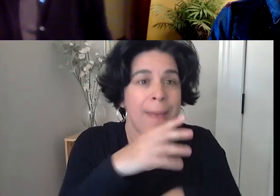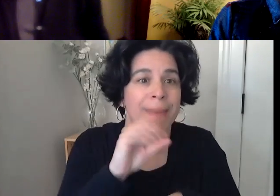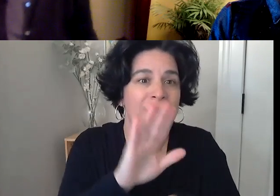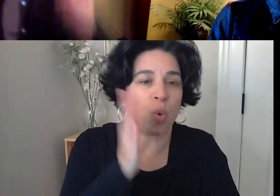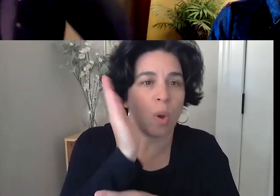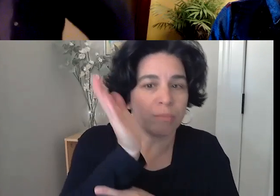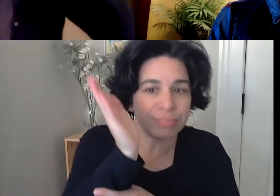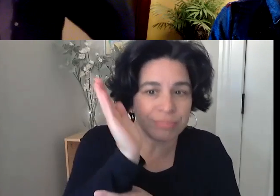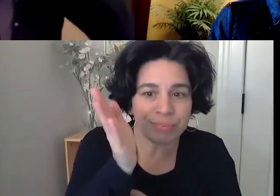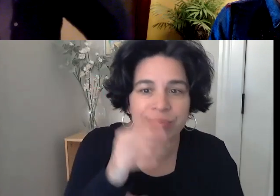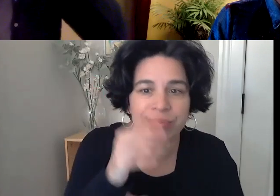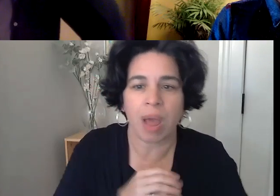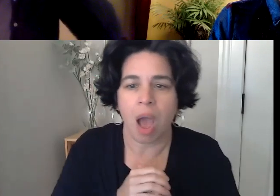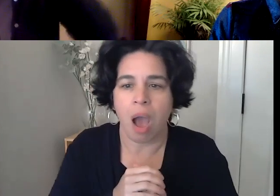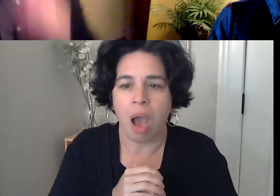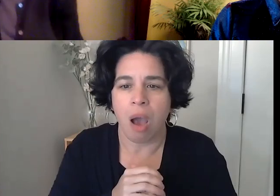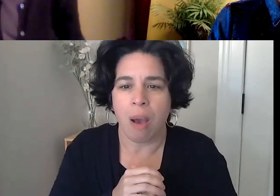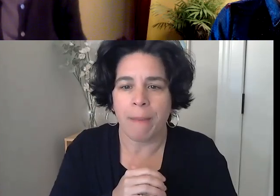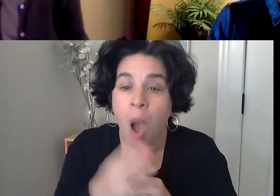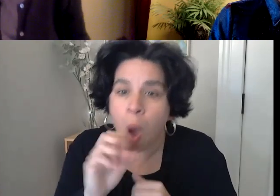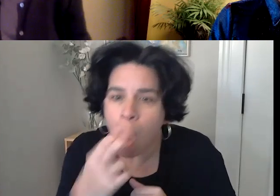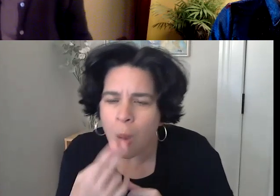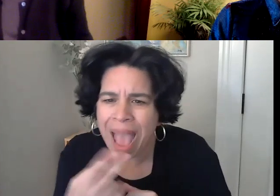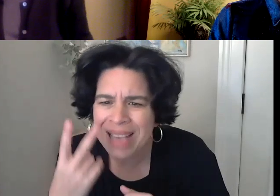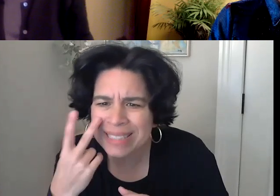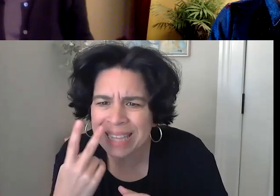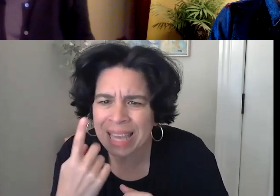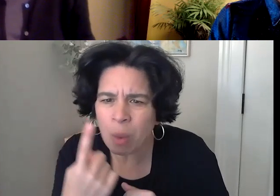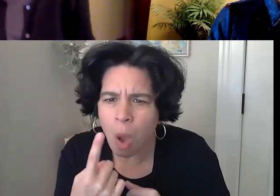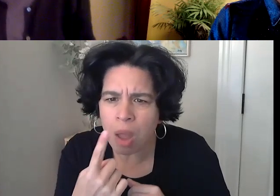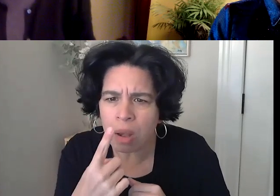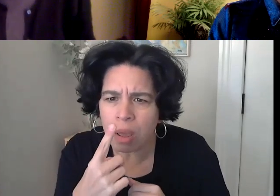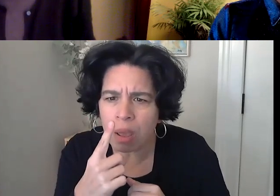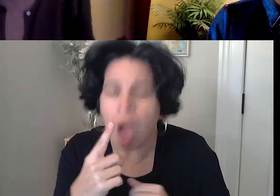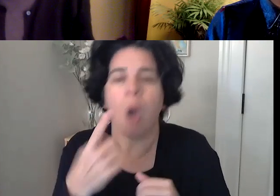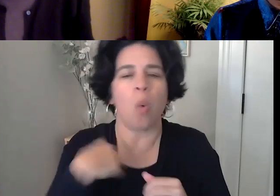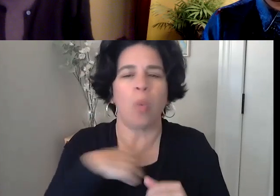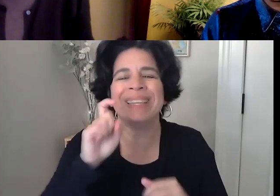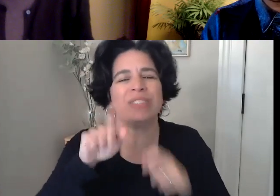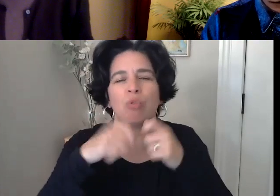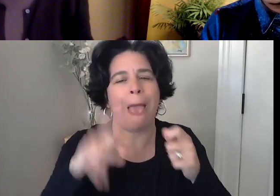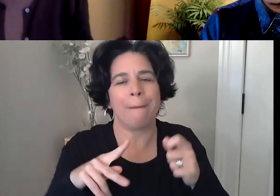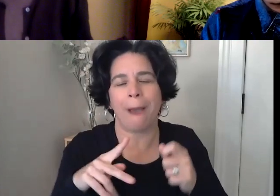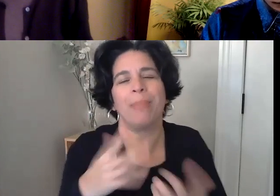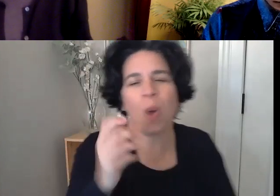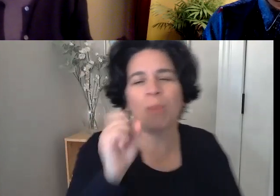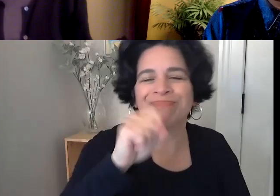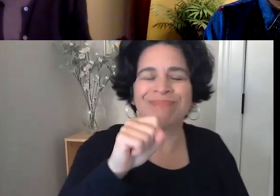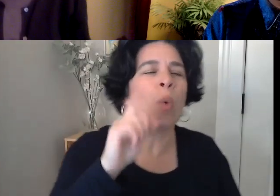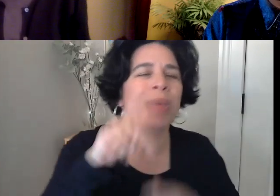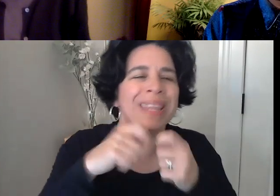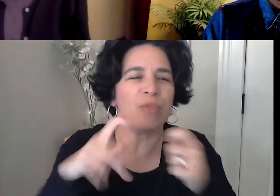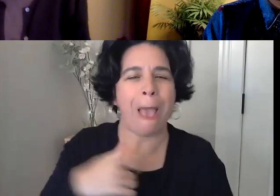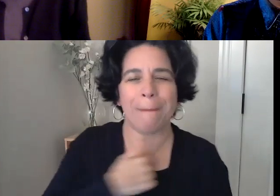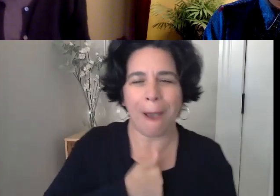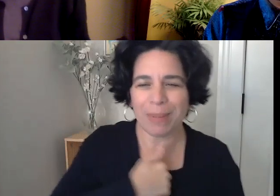So thank you, Thomas, for your time. Thank you for presenting. Oh, I do see one question. I'm